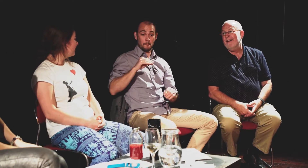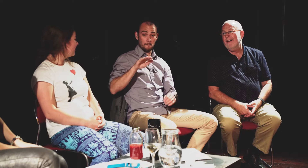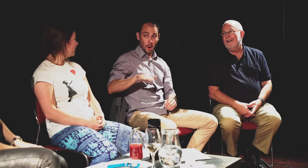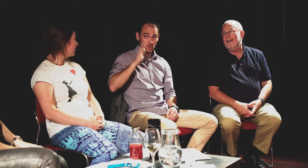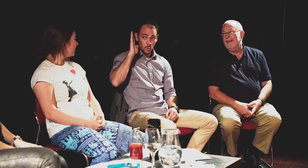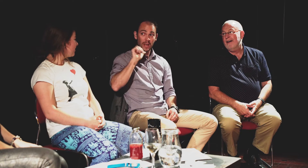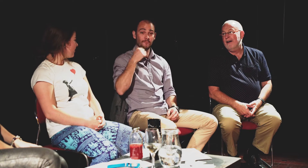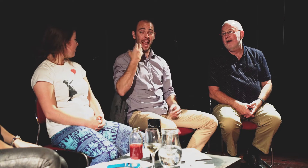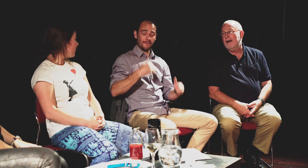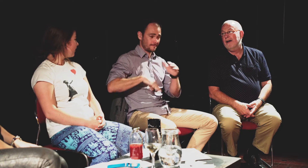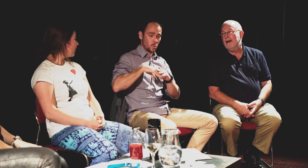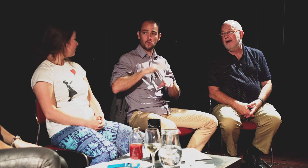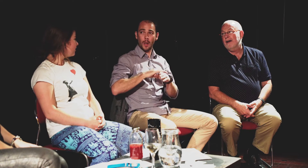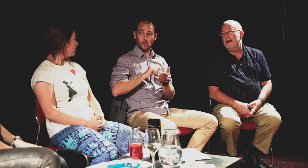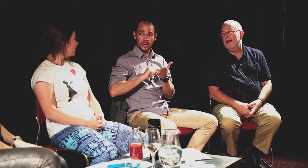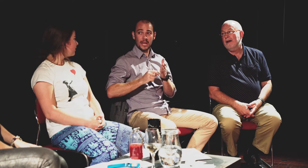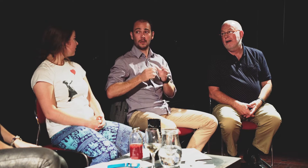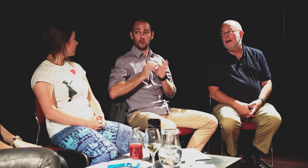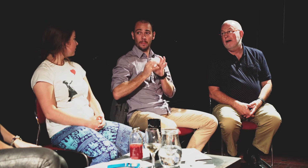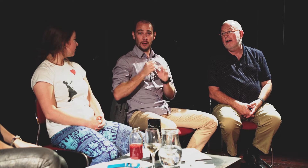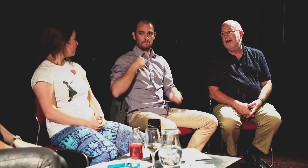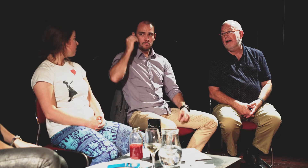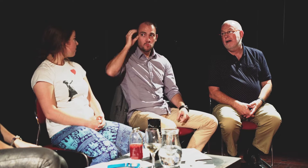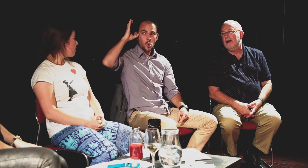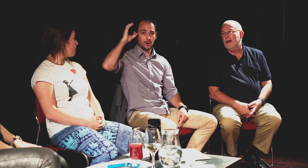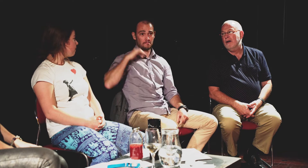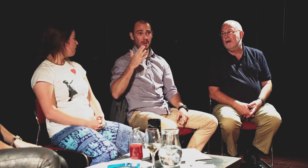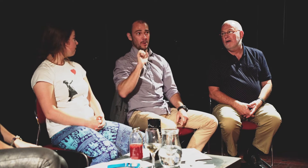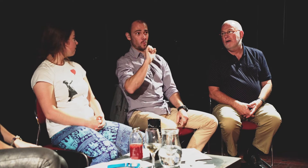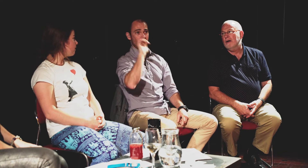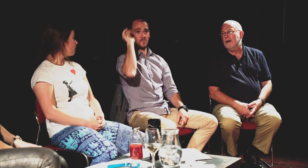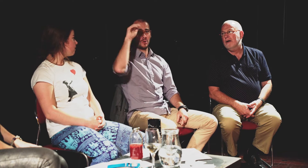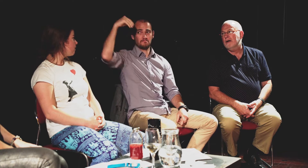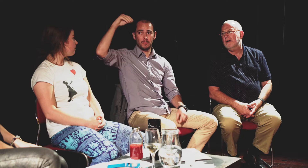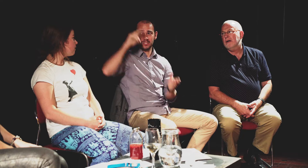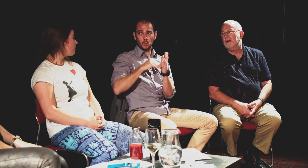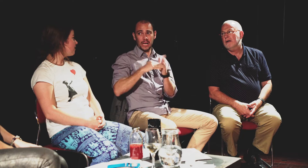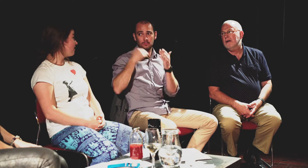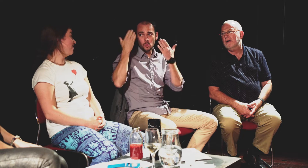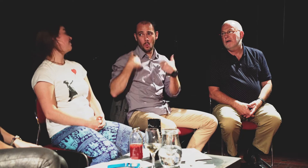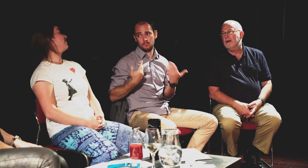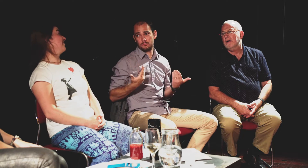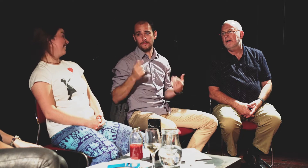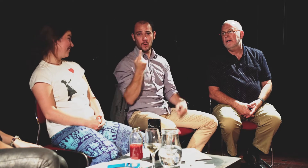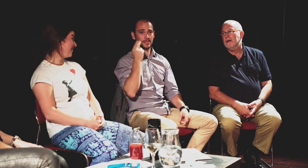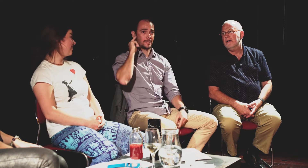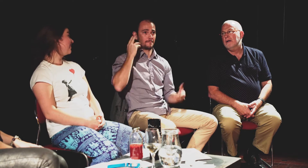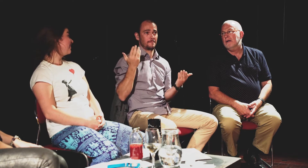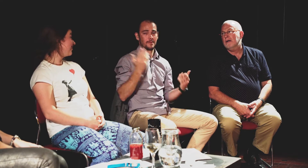think, from primary school, if I had a full-time note taker and interpreter, imagine that. I mean, I could be your future Prime Minister sitting right here,